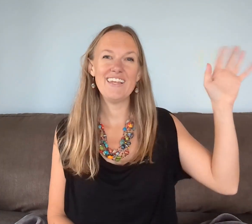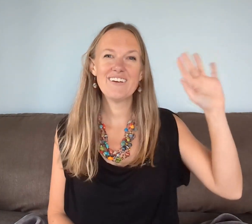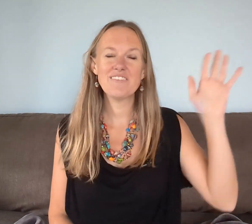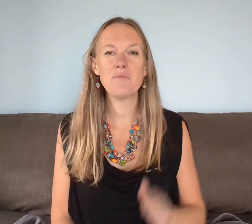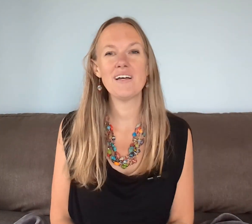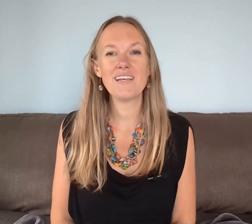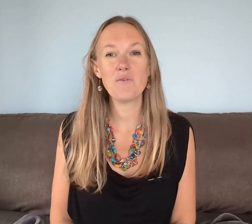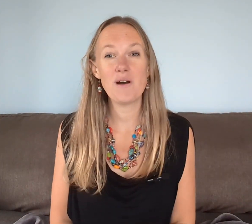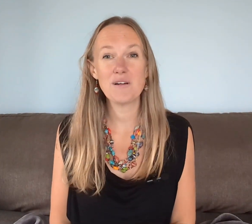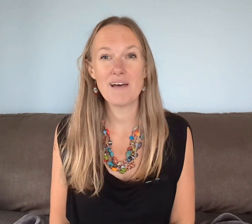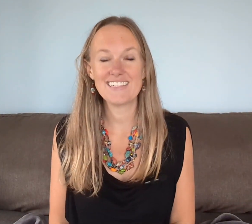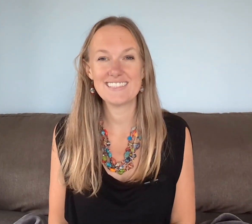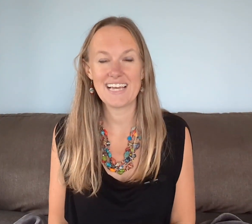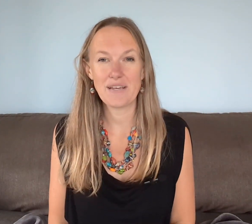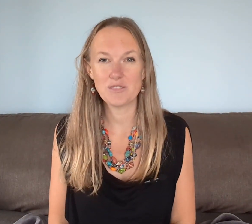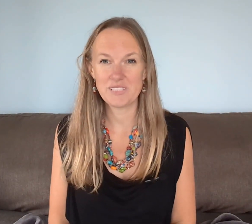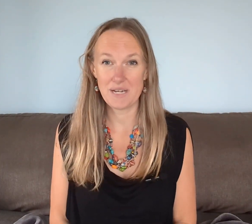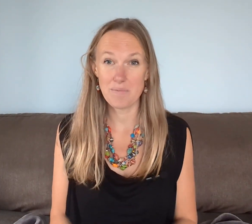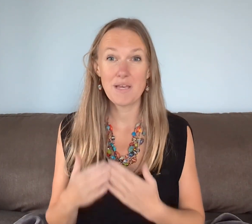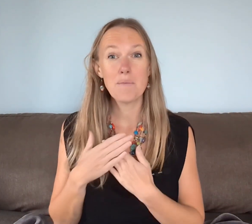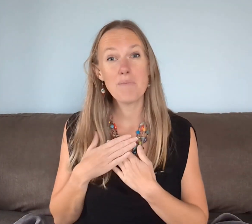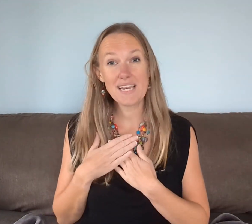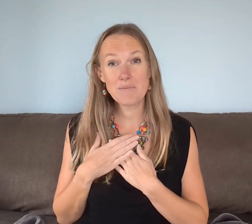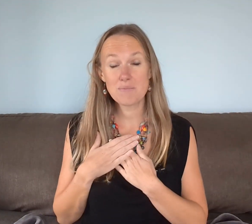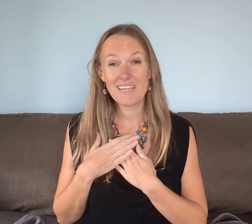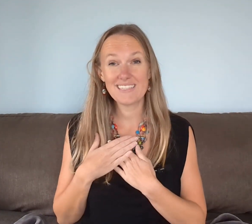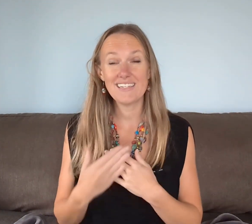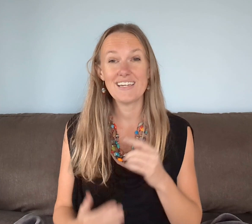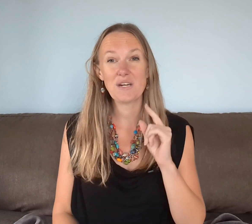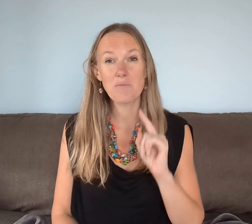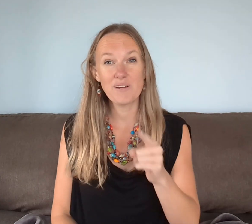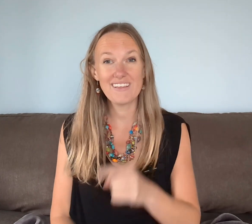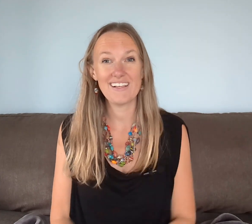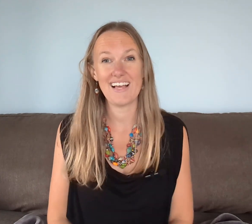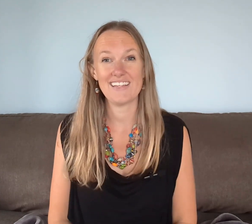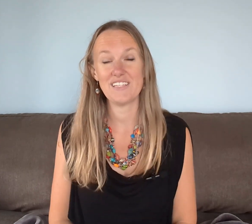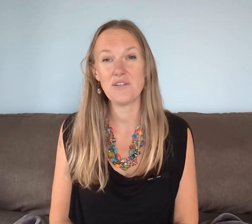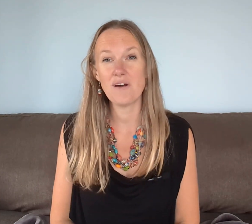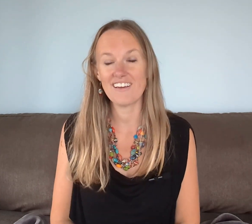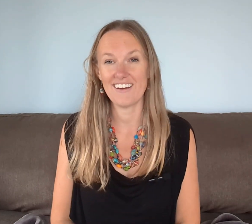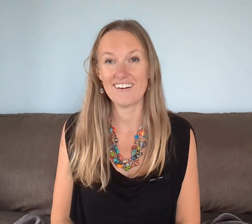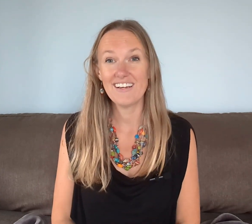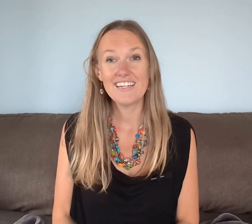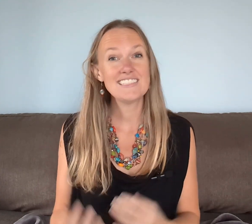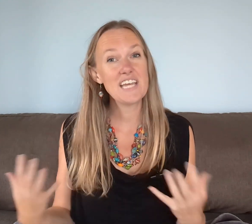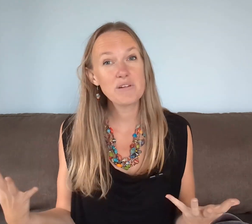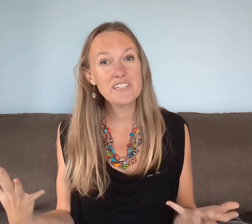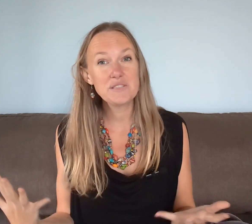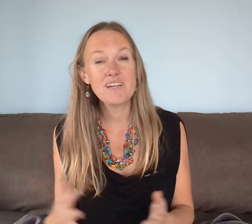Hello, everyone, and welcome back to Sign Language Worship. My name is Mandy, and I'm really glad that you are here. Today, we're going to do